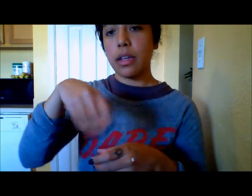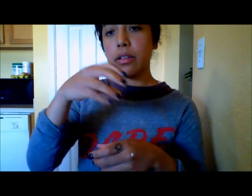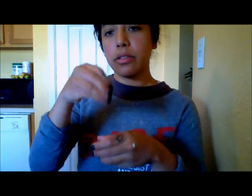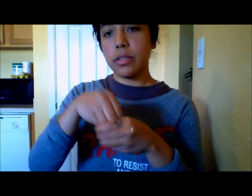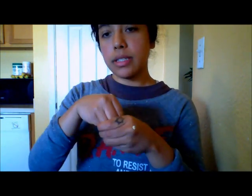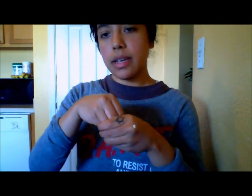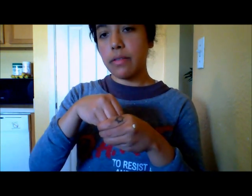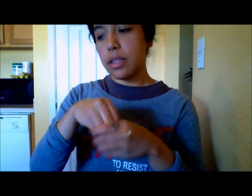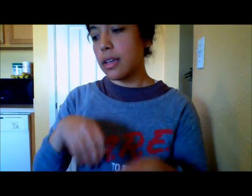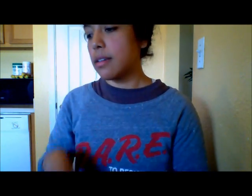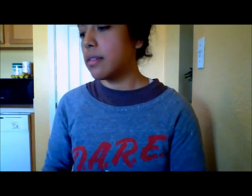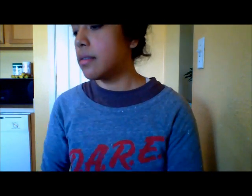Includes everything.